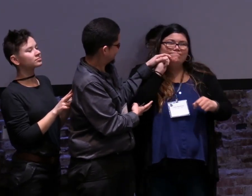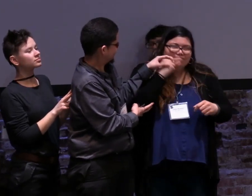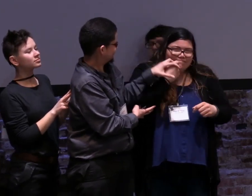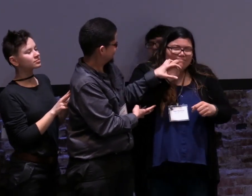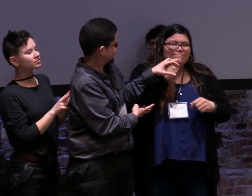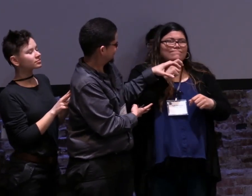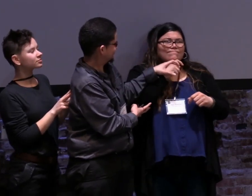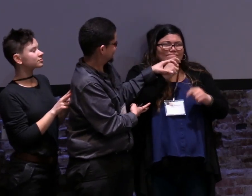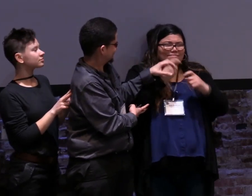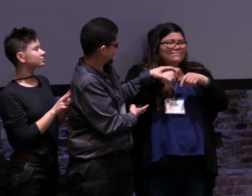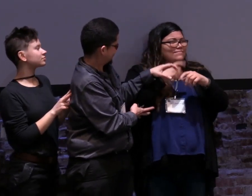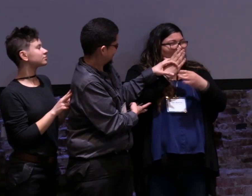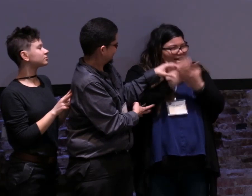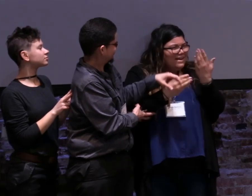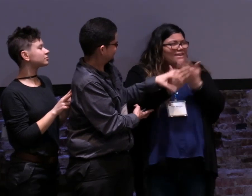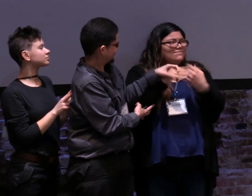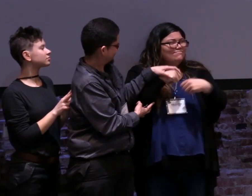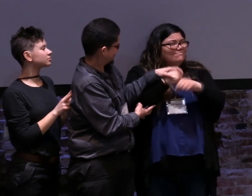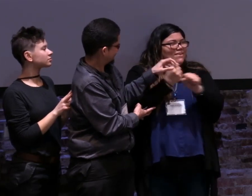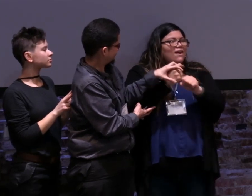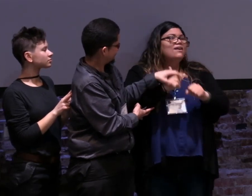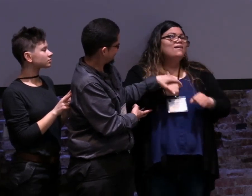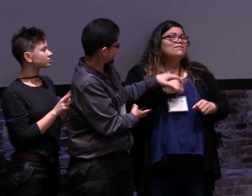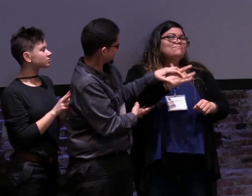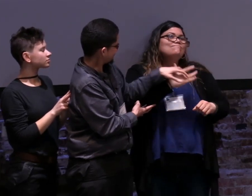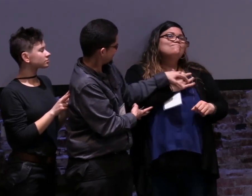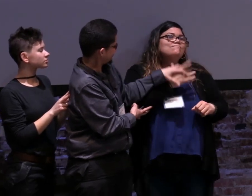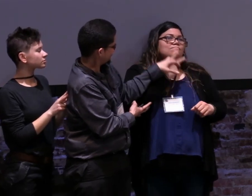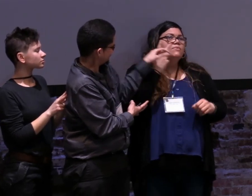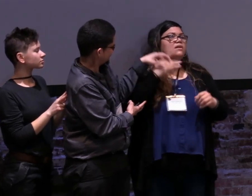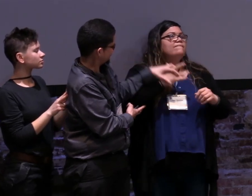our productions. It was handmade.